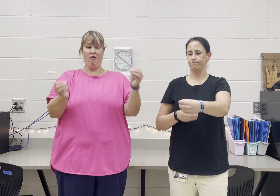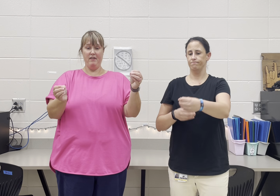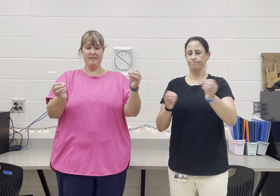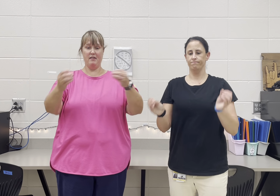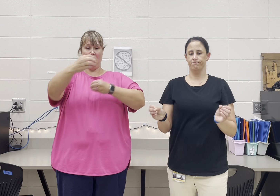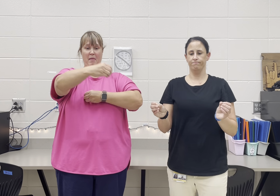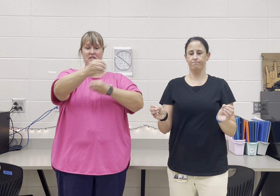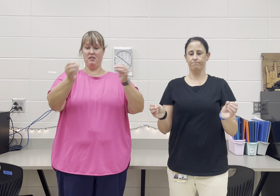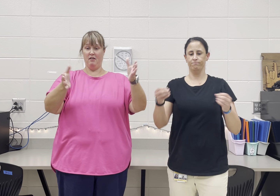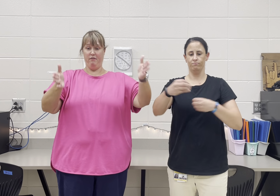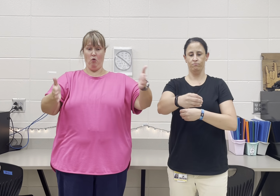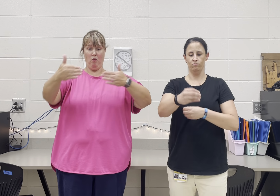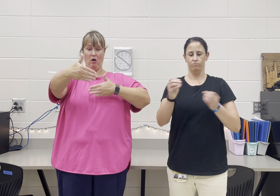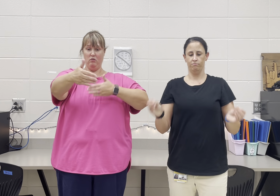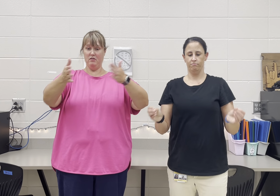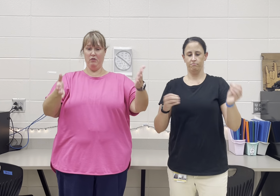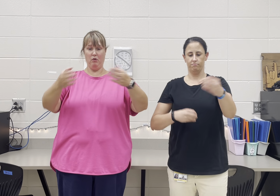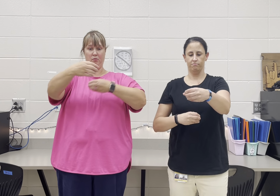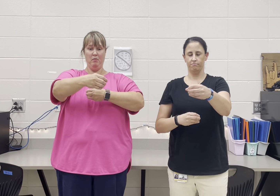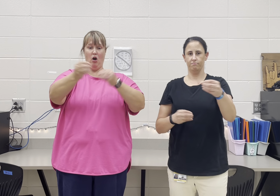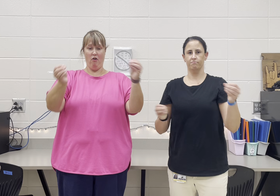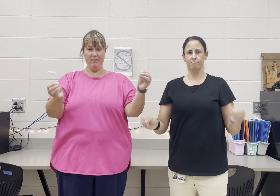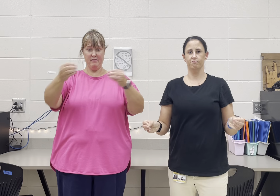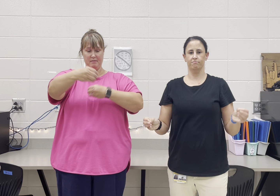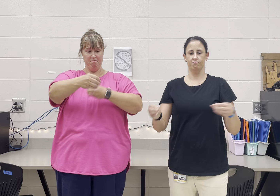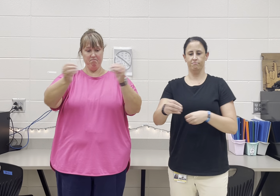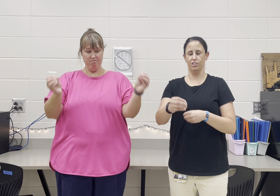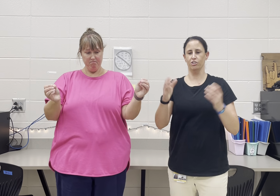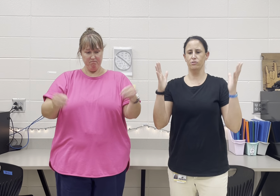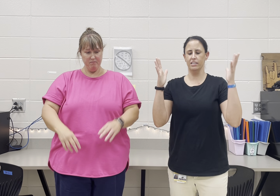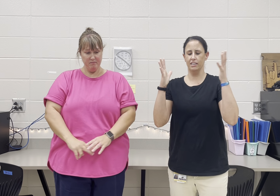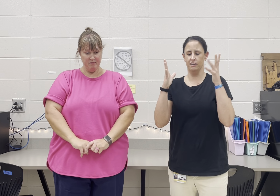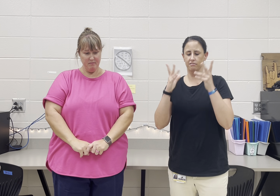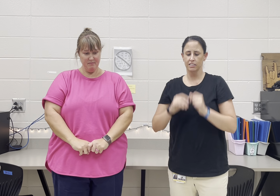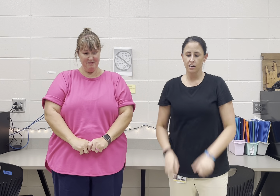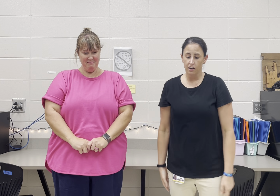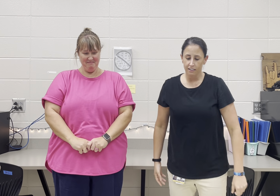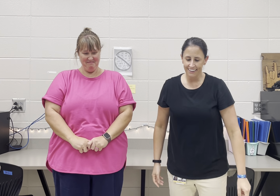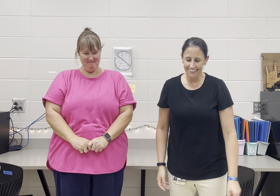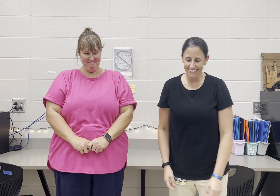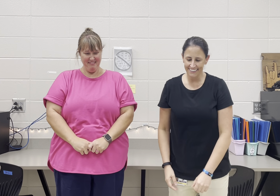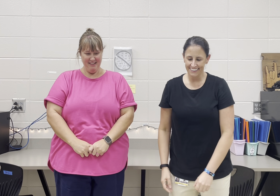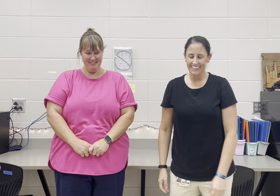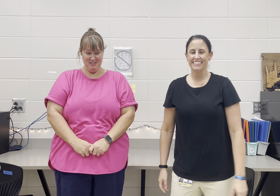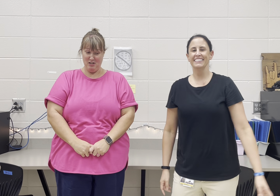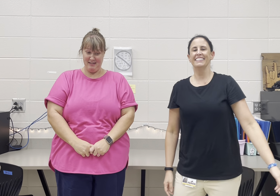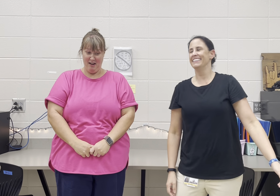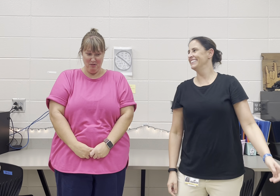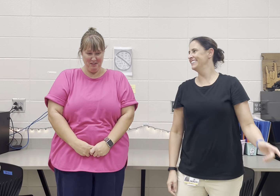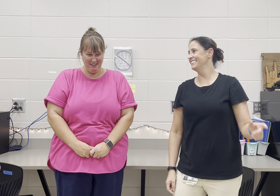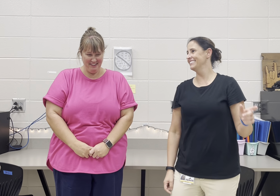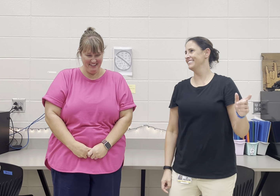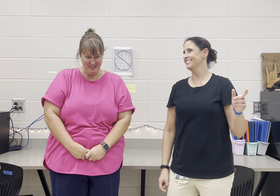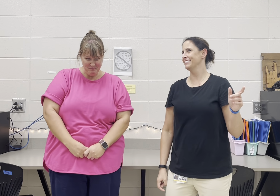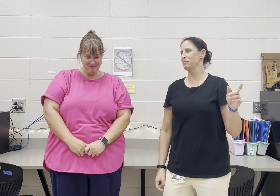office. Imagine the 4 walls of the room, office. We're closing in. Just now.